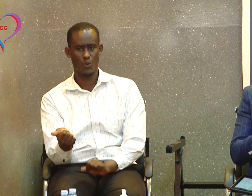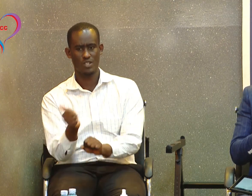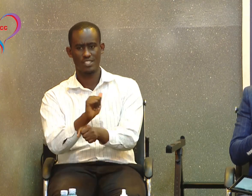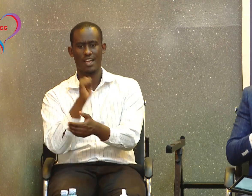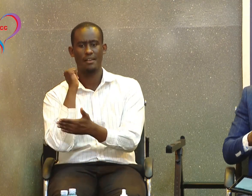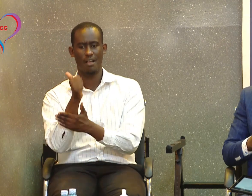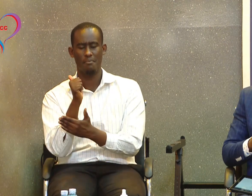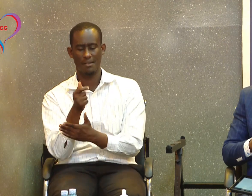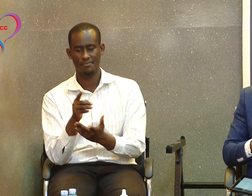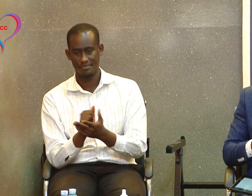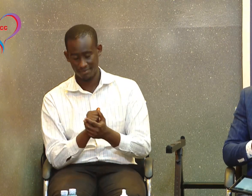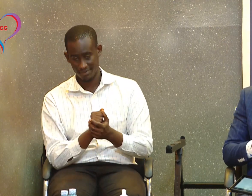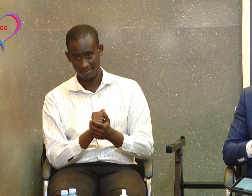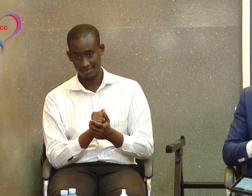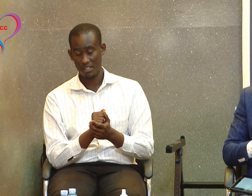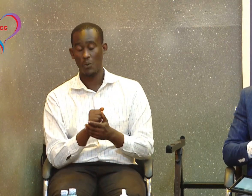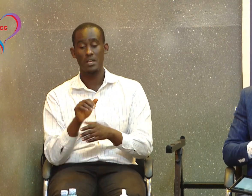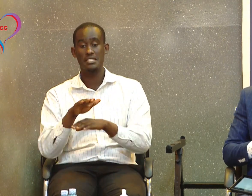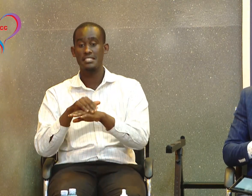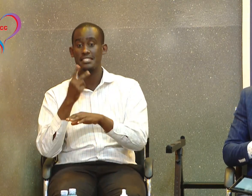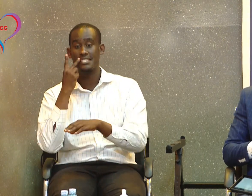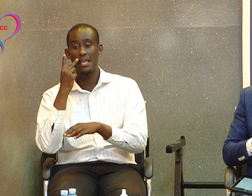We don't see any call of Isaac.